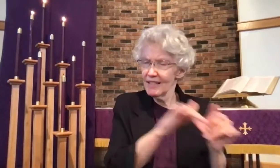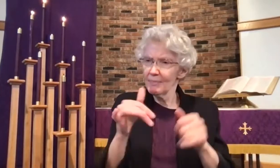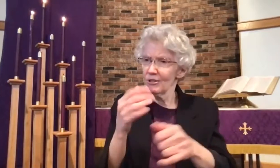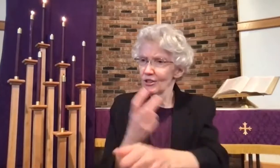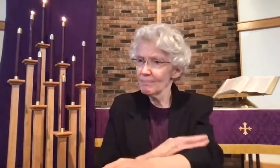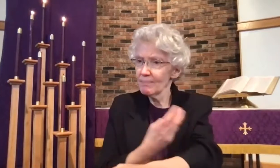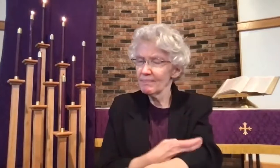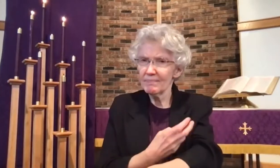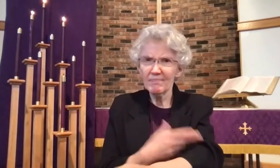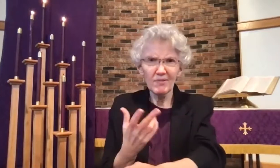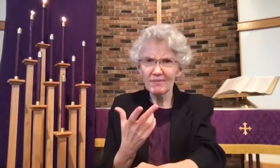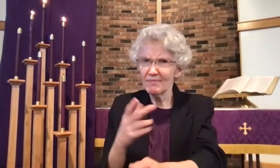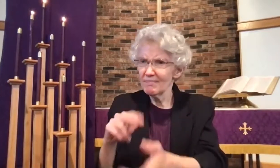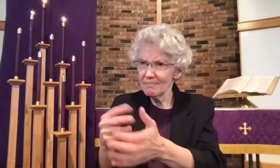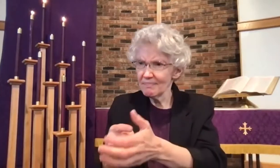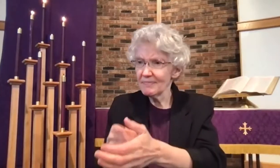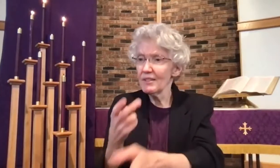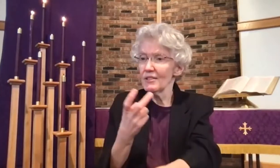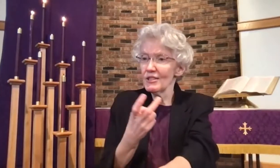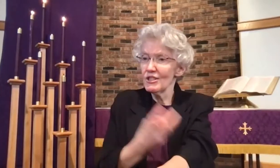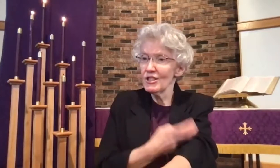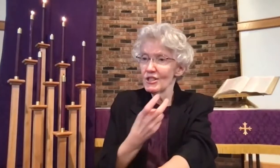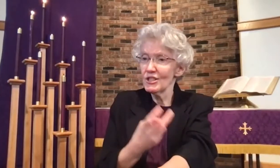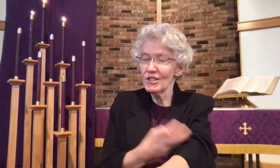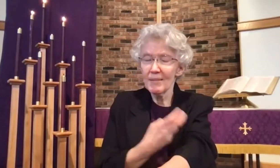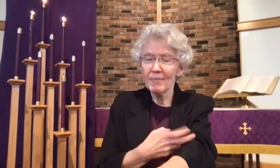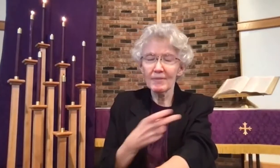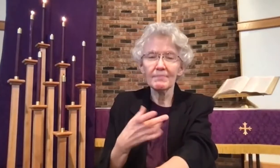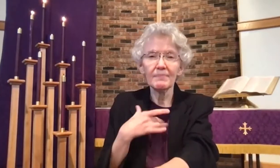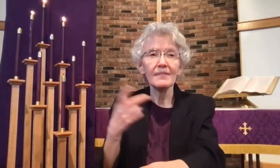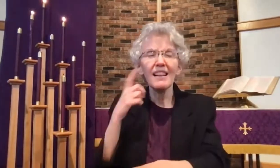and this is representing Jesus, but like the sheep,